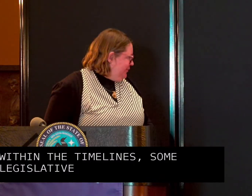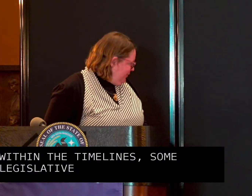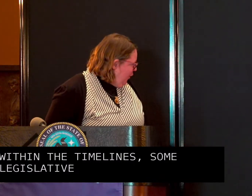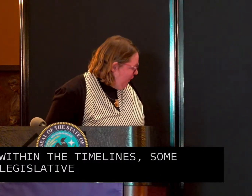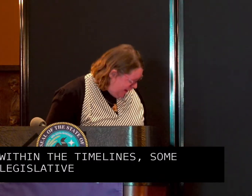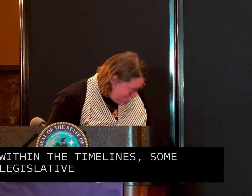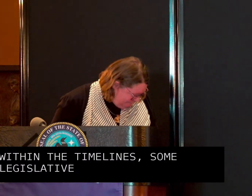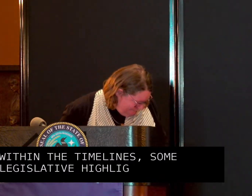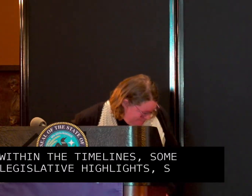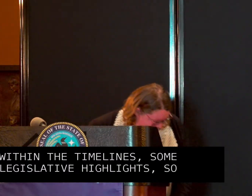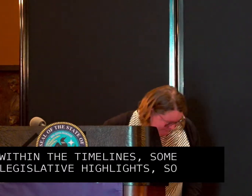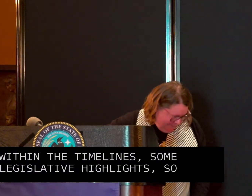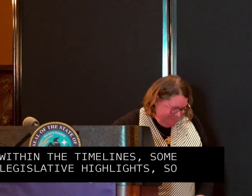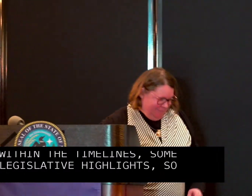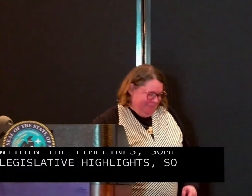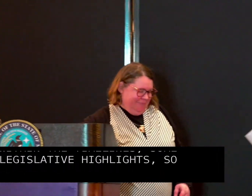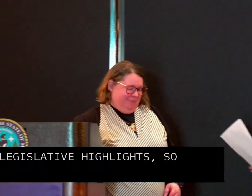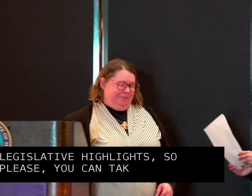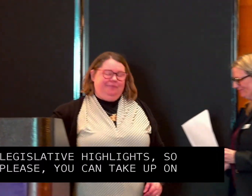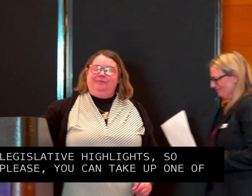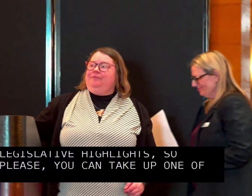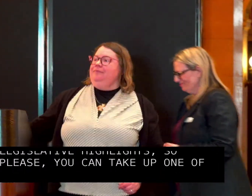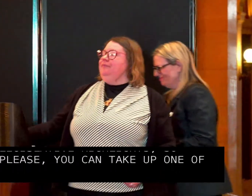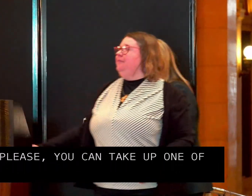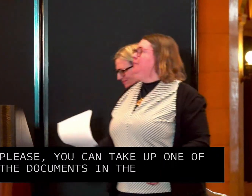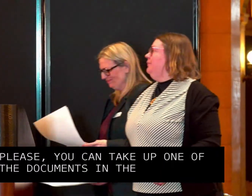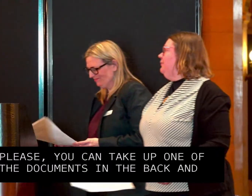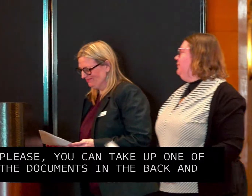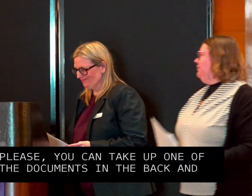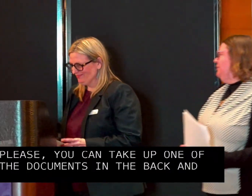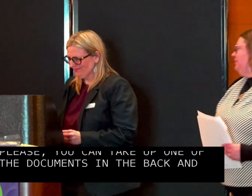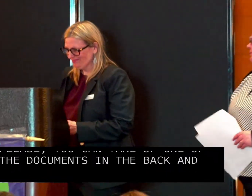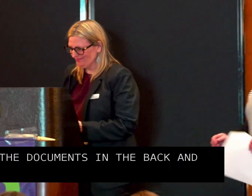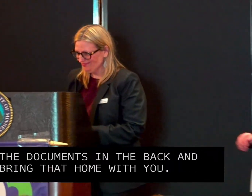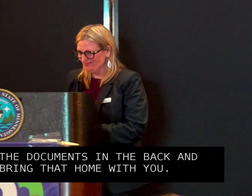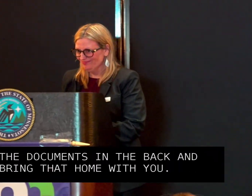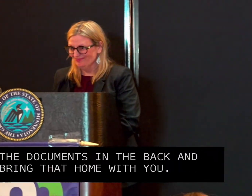one of the documents in the back and bring that home with you.